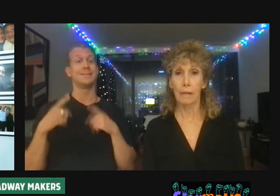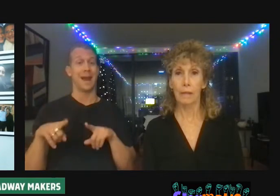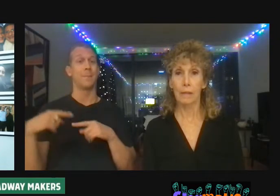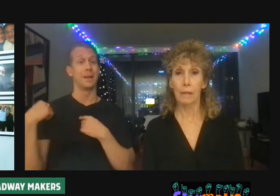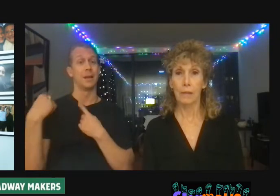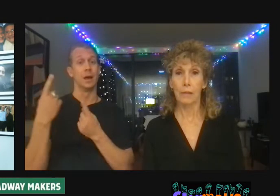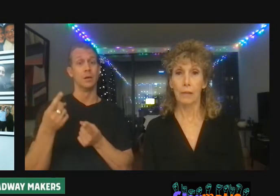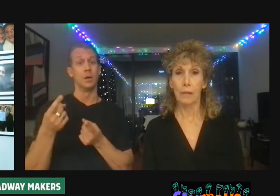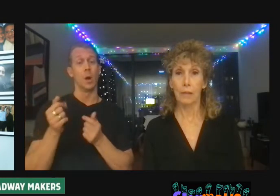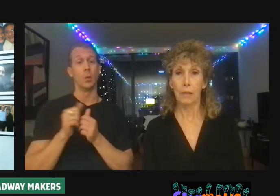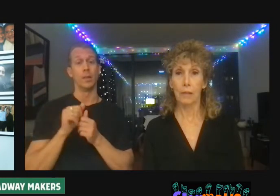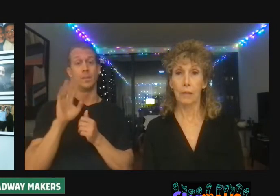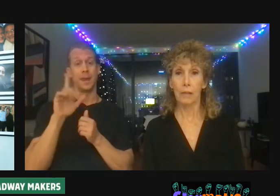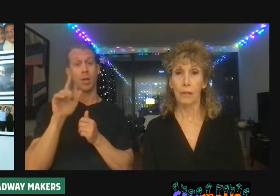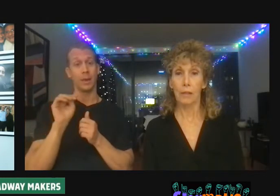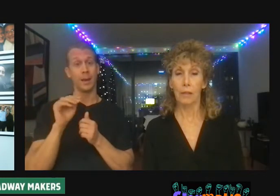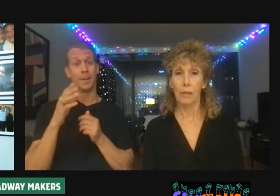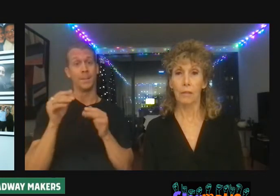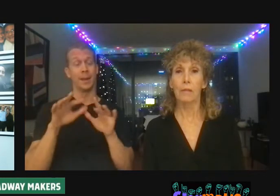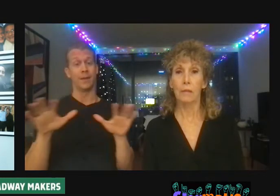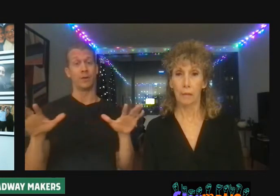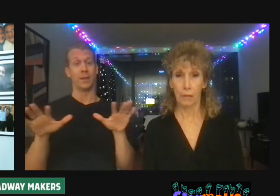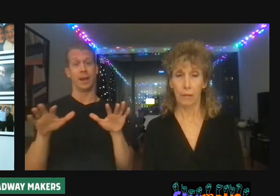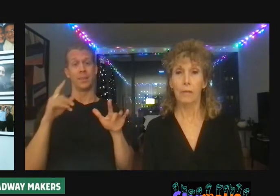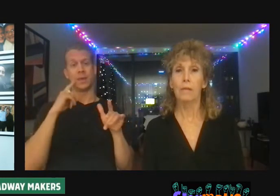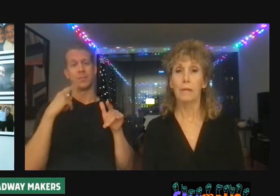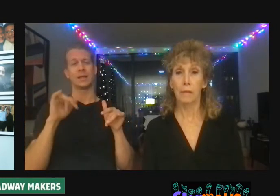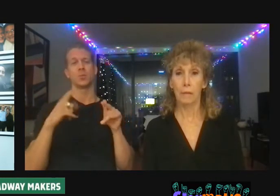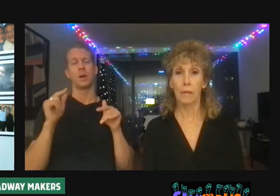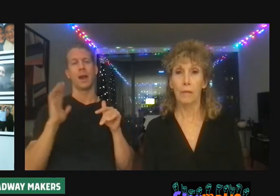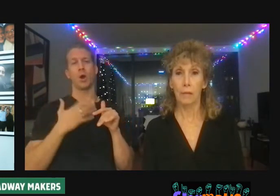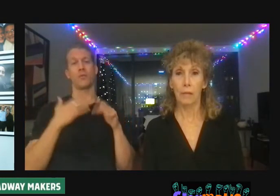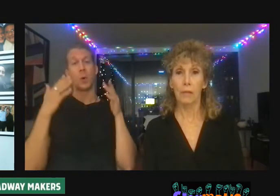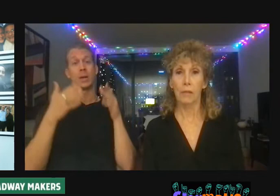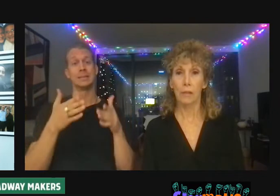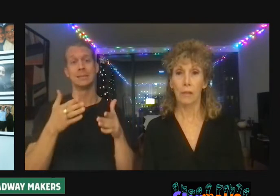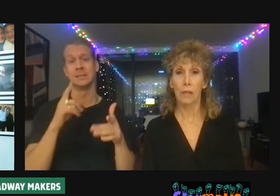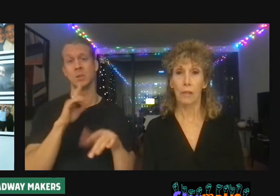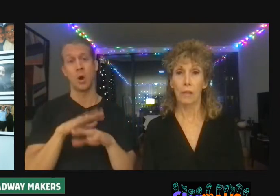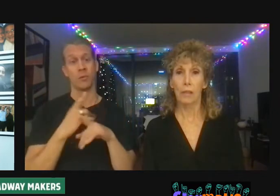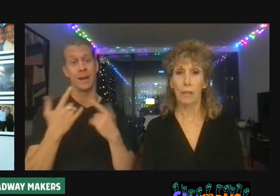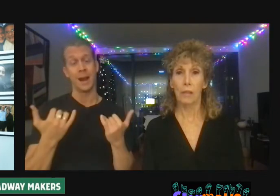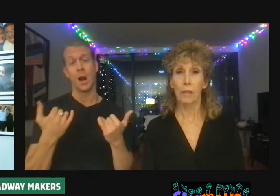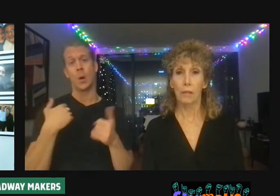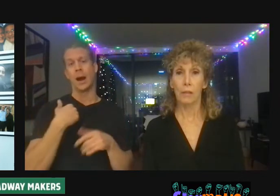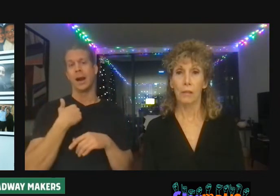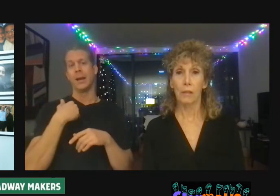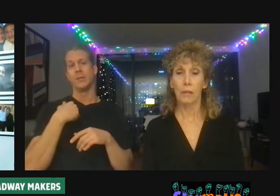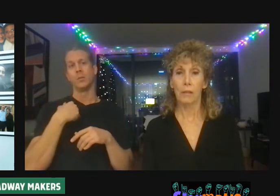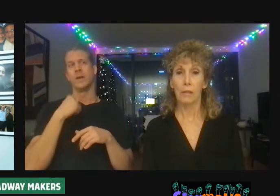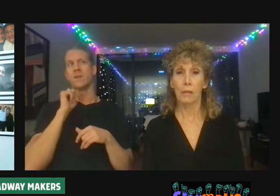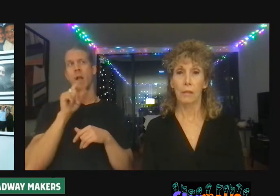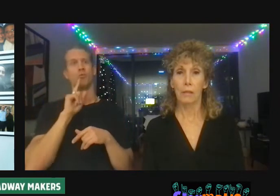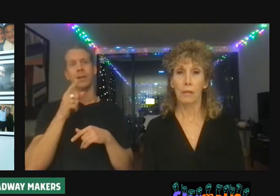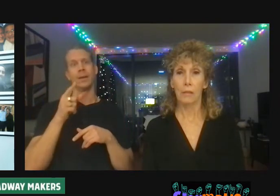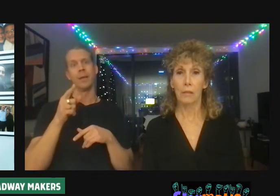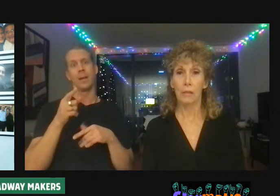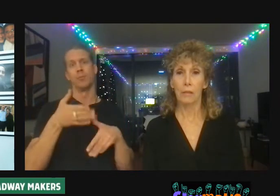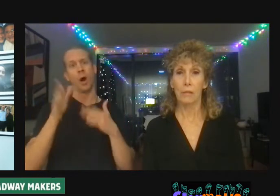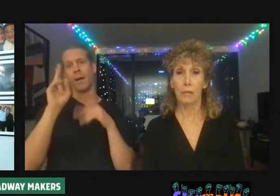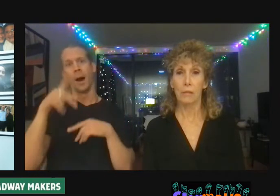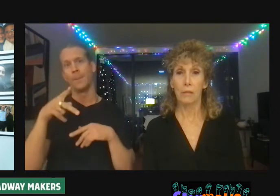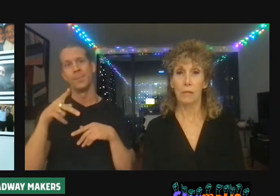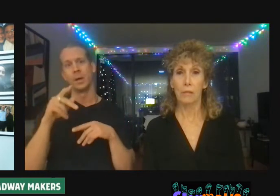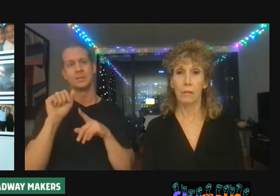what has happened, you know, with BLM and everything. I think that's what our focus is on right now. We've not really